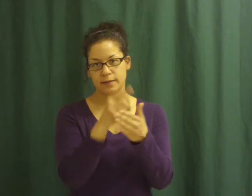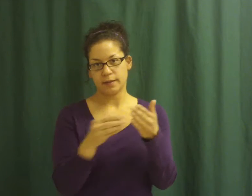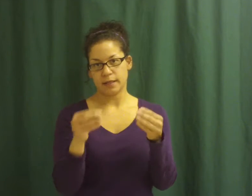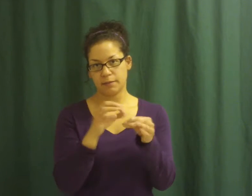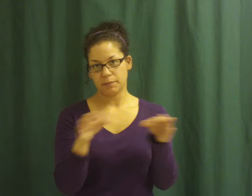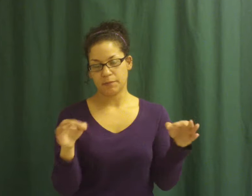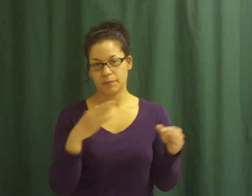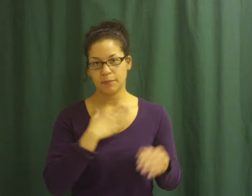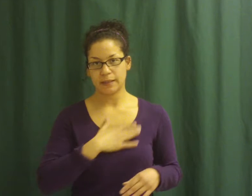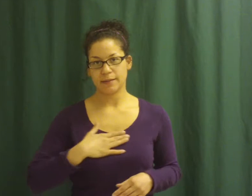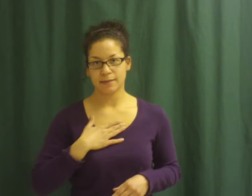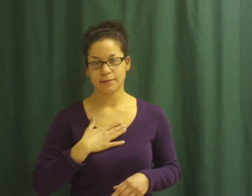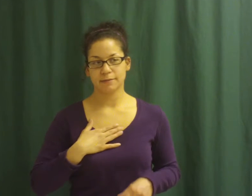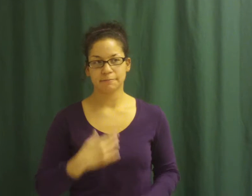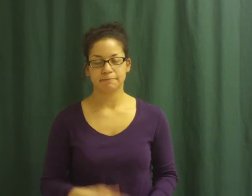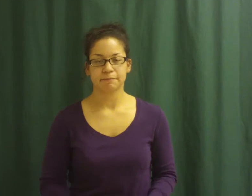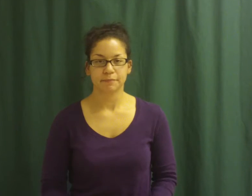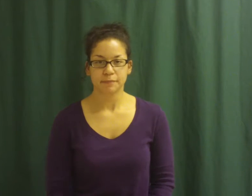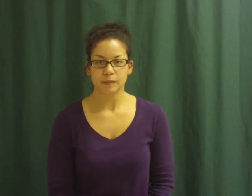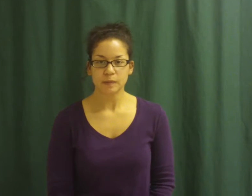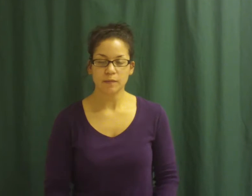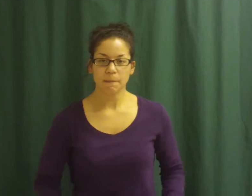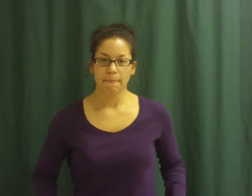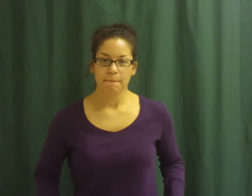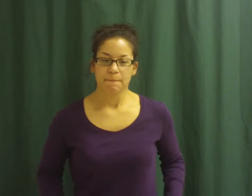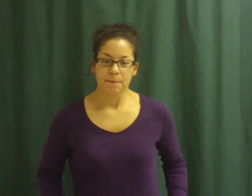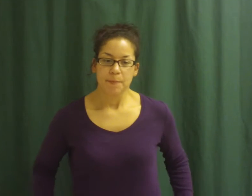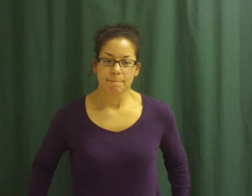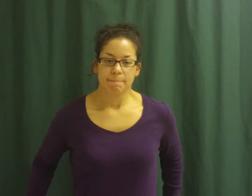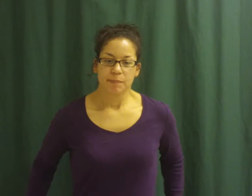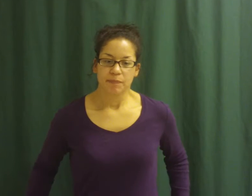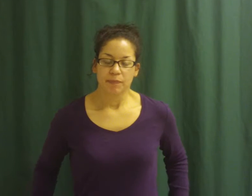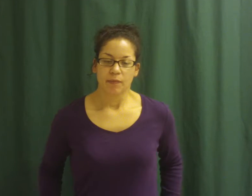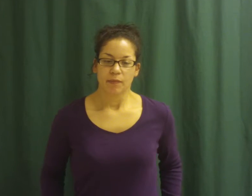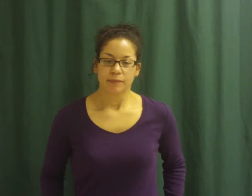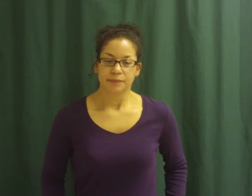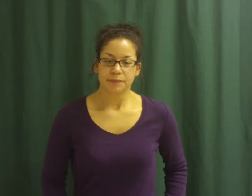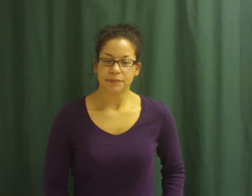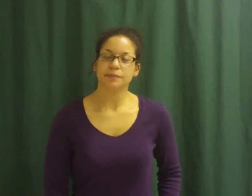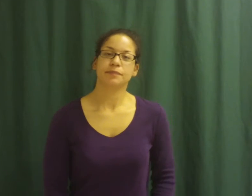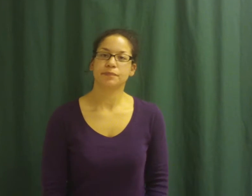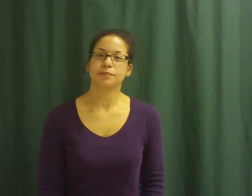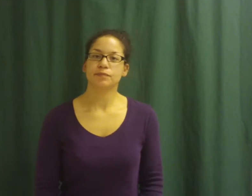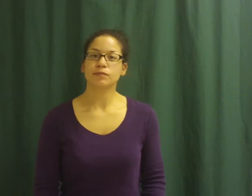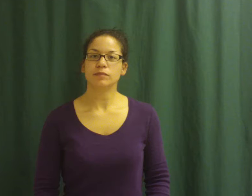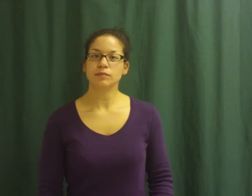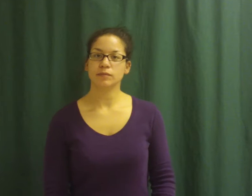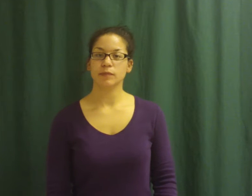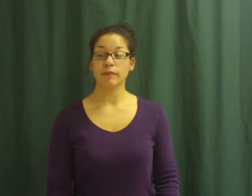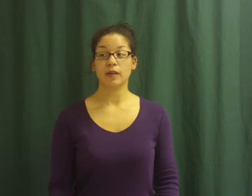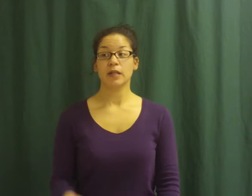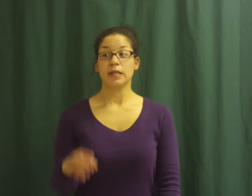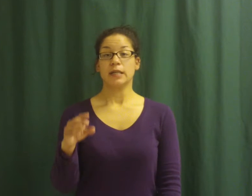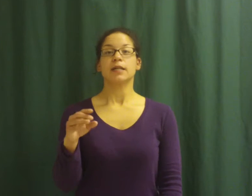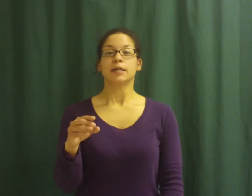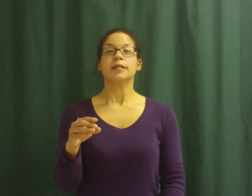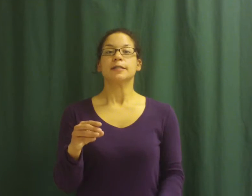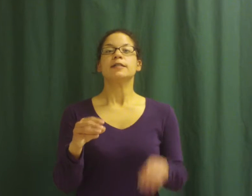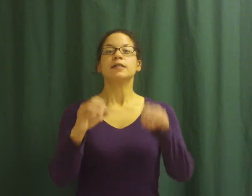sentence again? A democratic society is a social compact